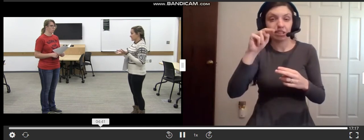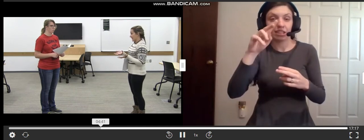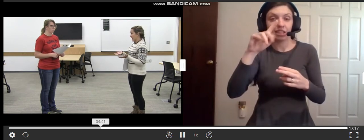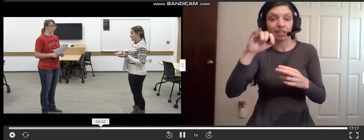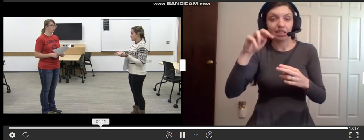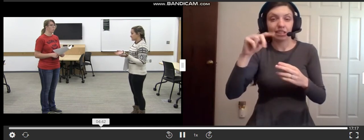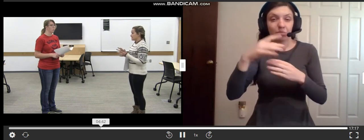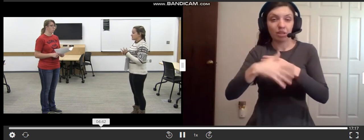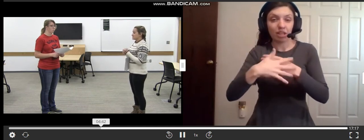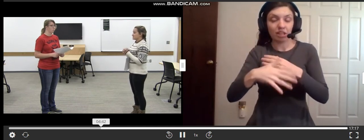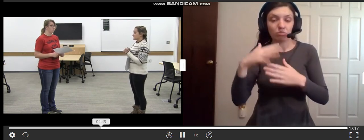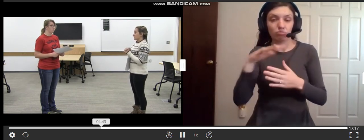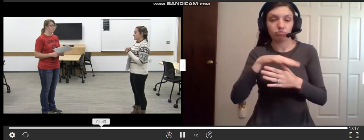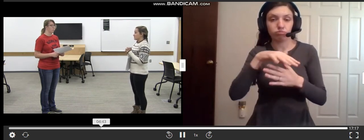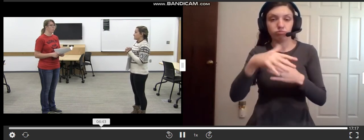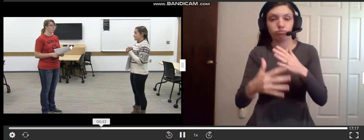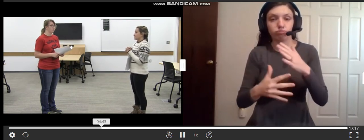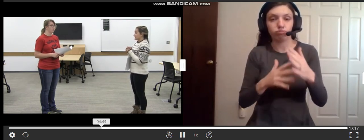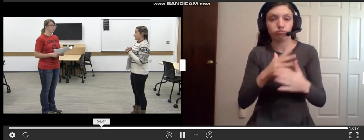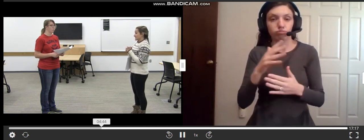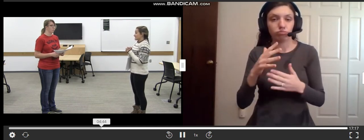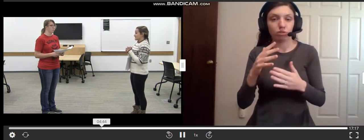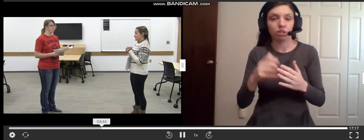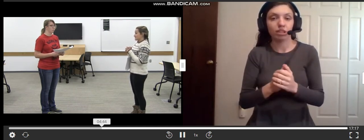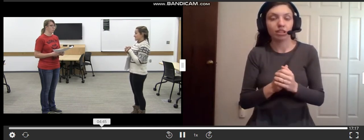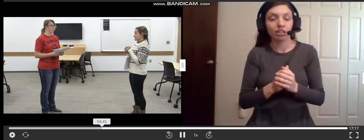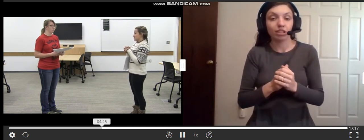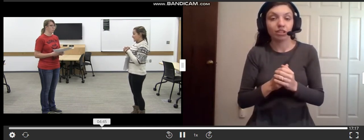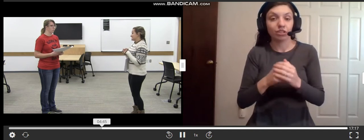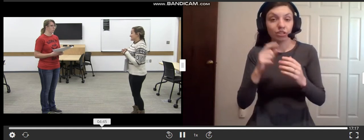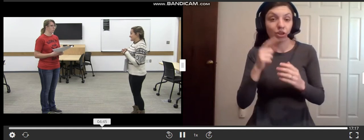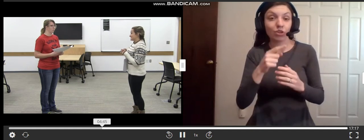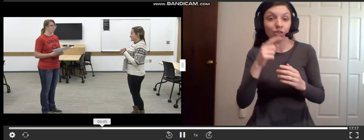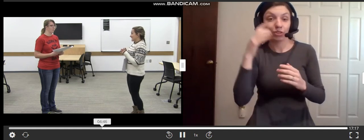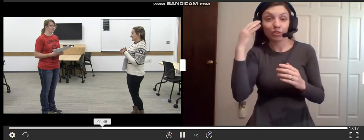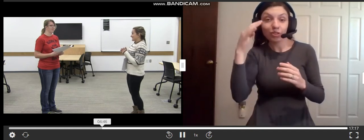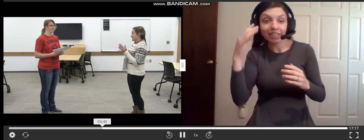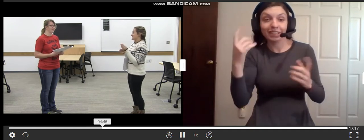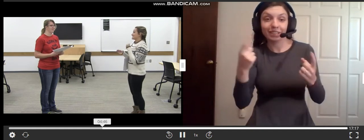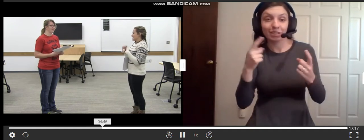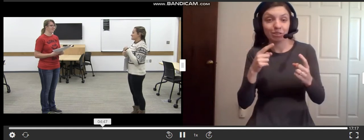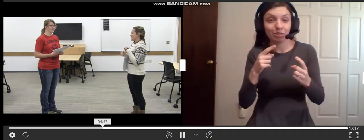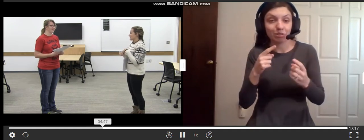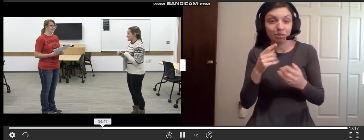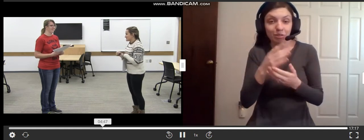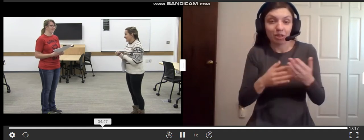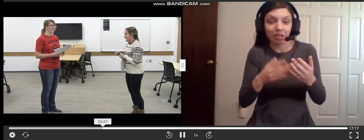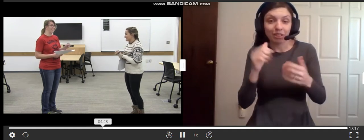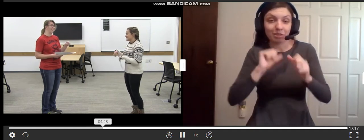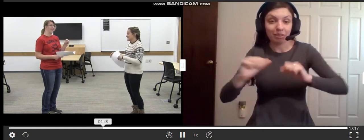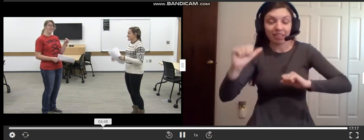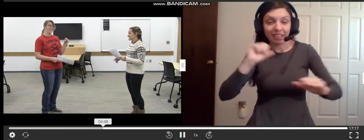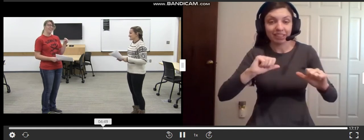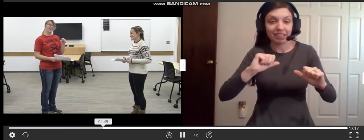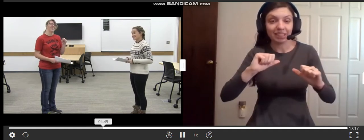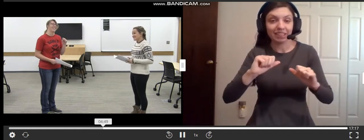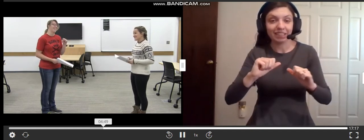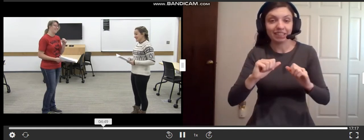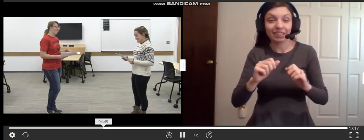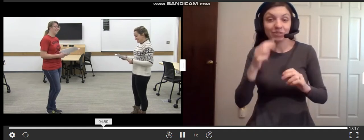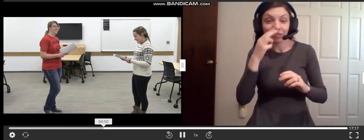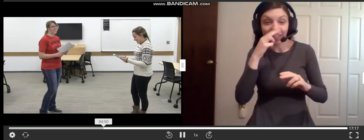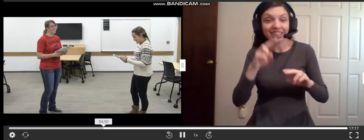over her hands. So you're going to be pretty crazy in this part of the play. It's